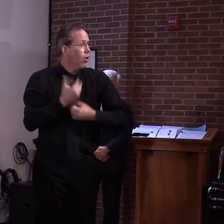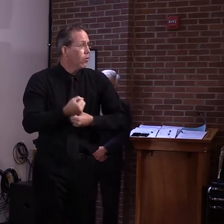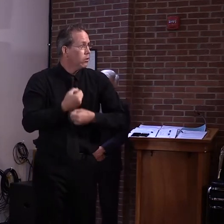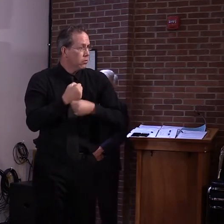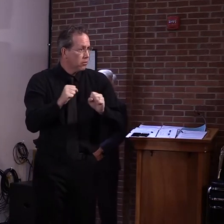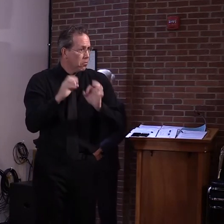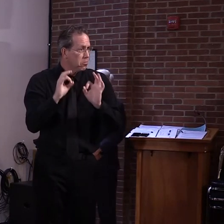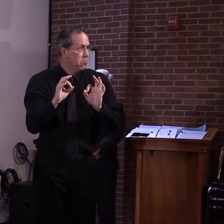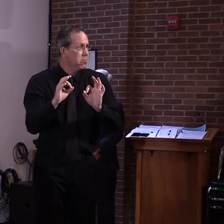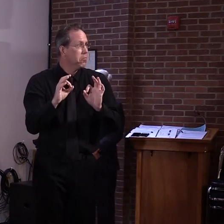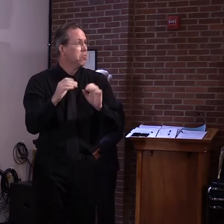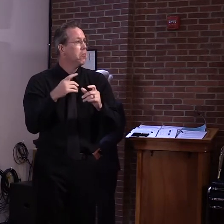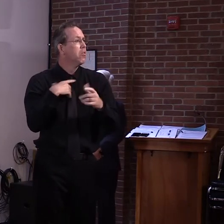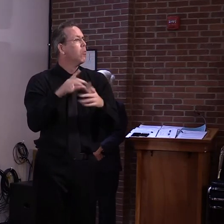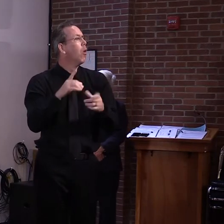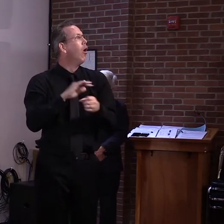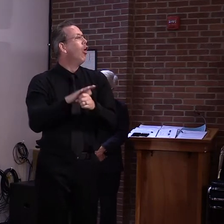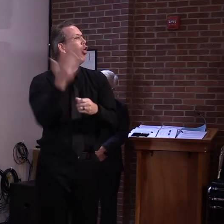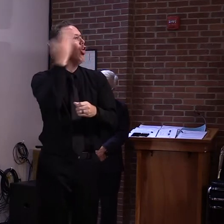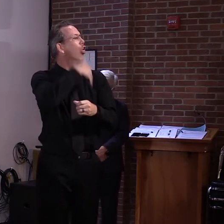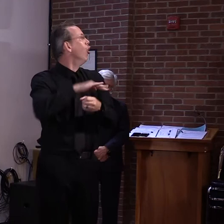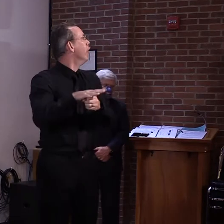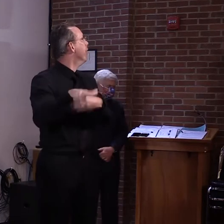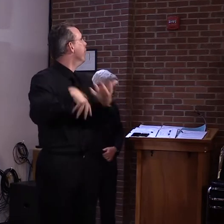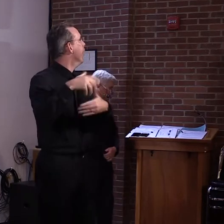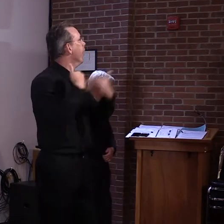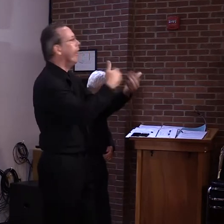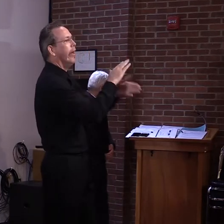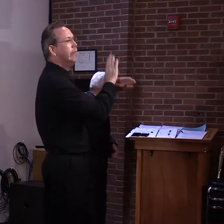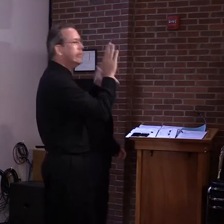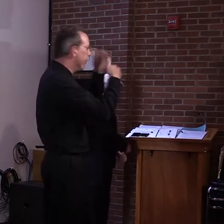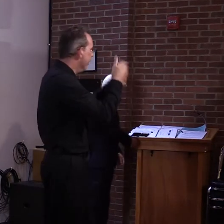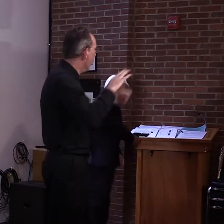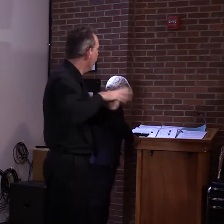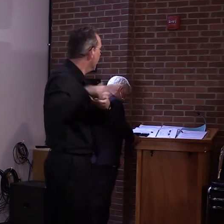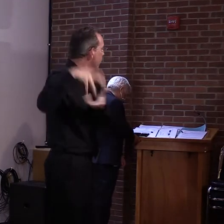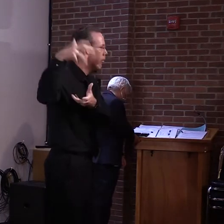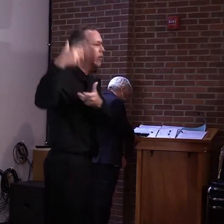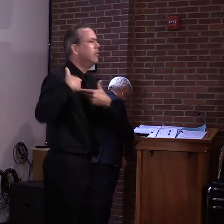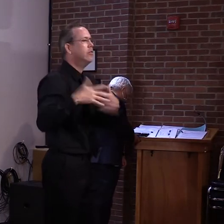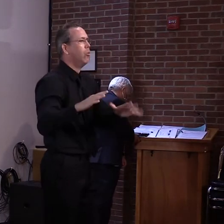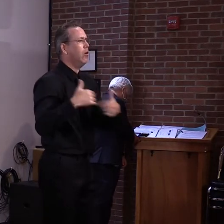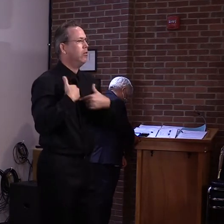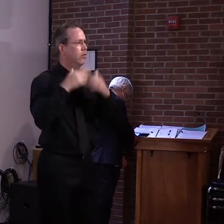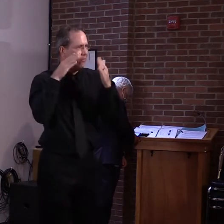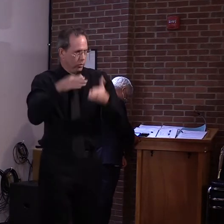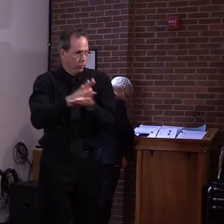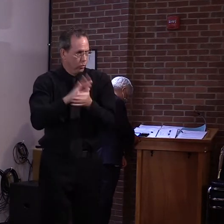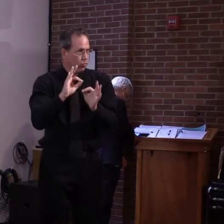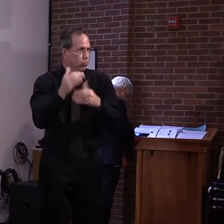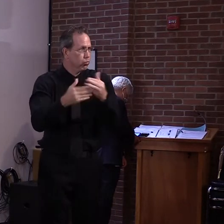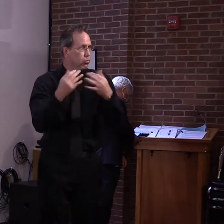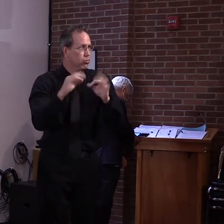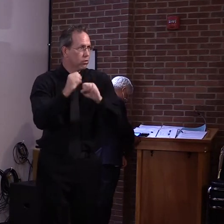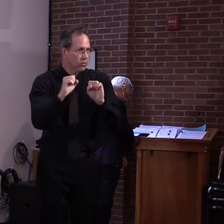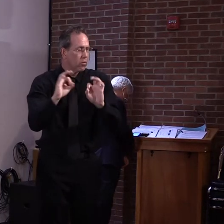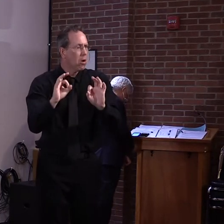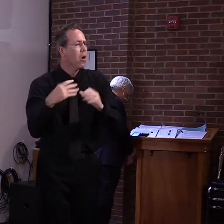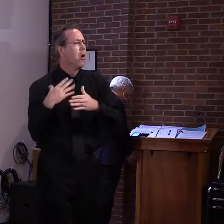outbreaks, then we'll focus on back on the economy. And I believe that we're going to have to